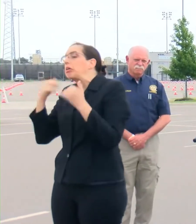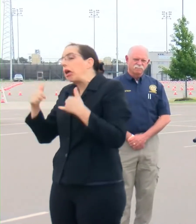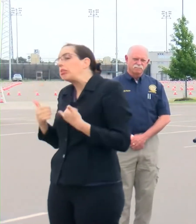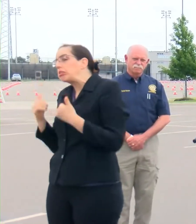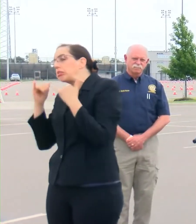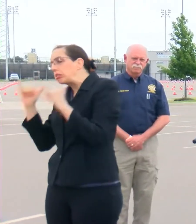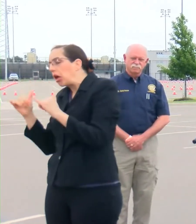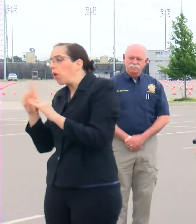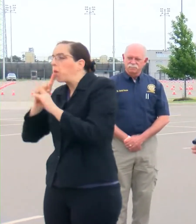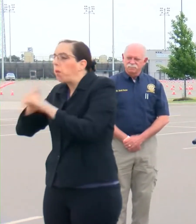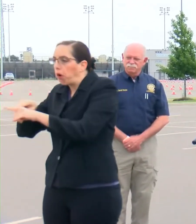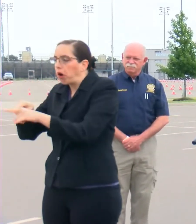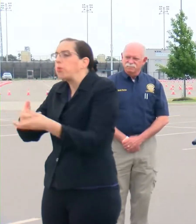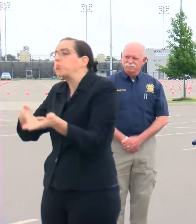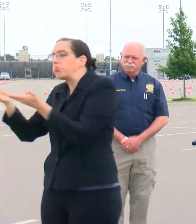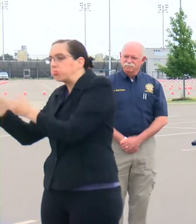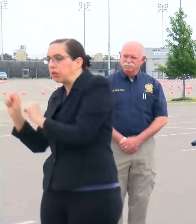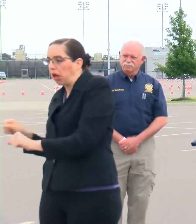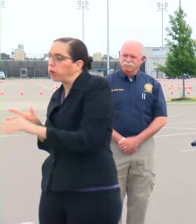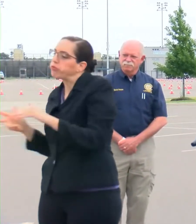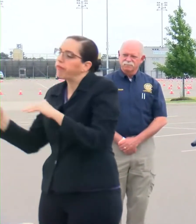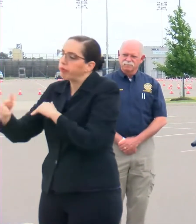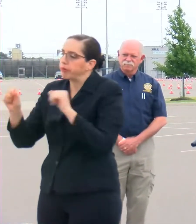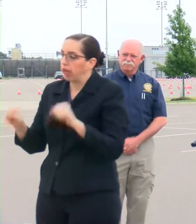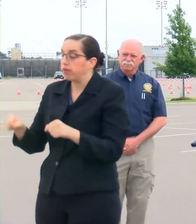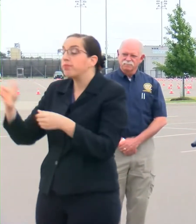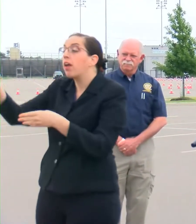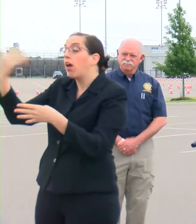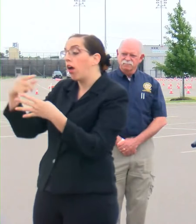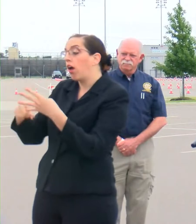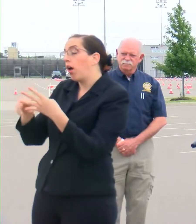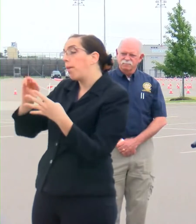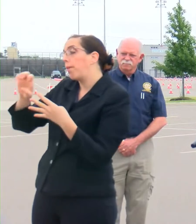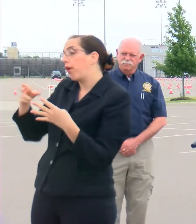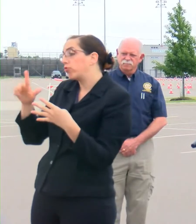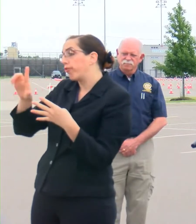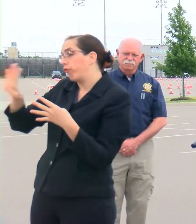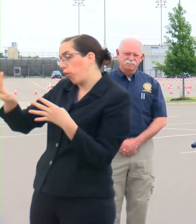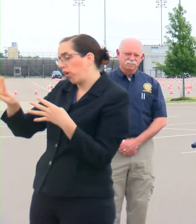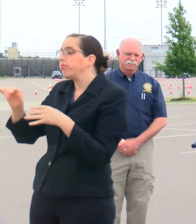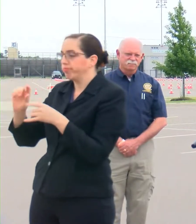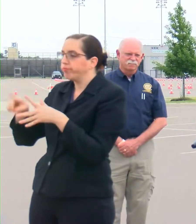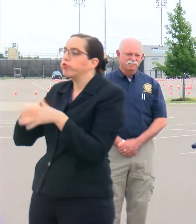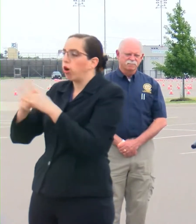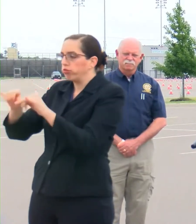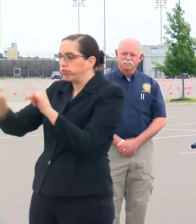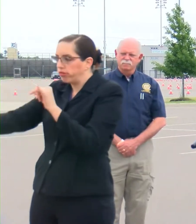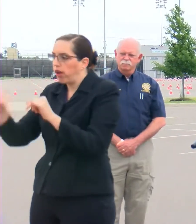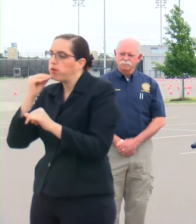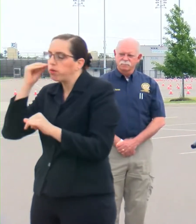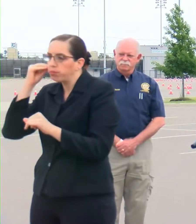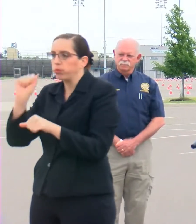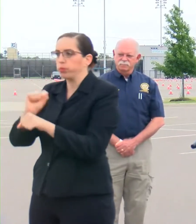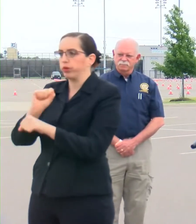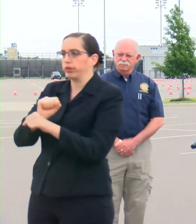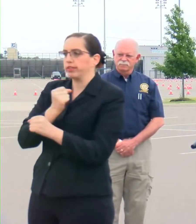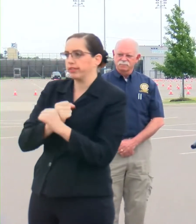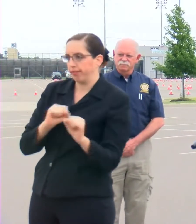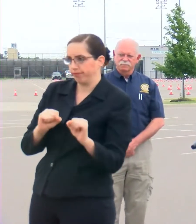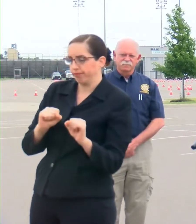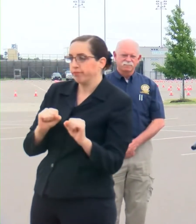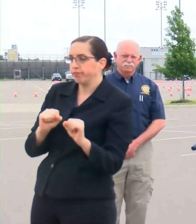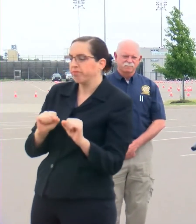items. In the fourth week, on March 24th, is when the stay home, work safe order was put in place. And then